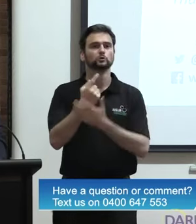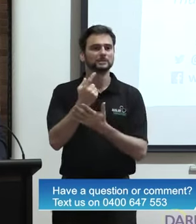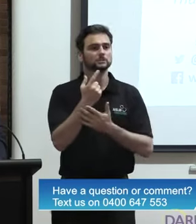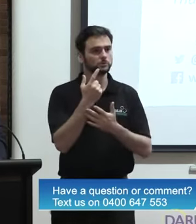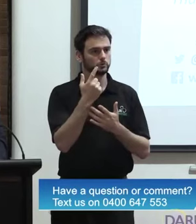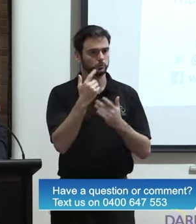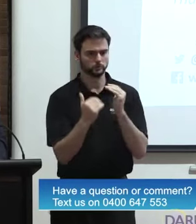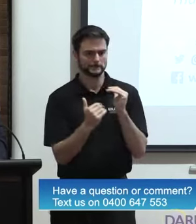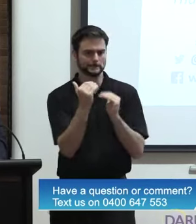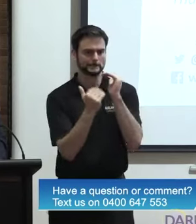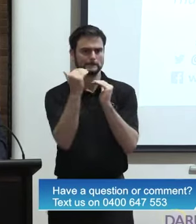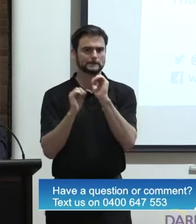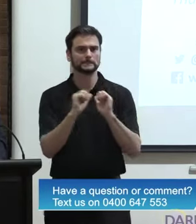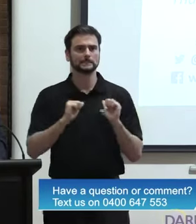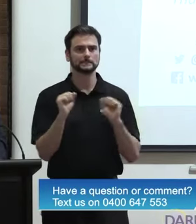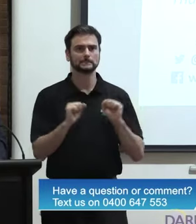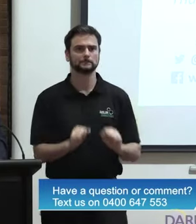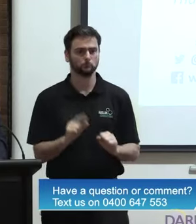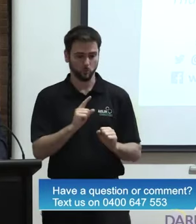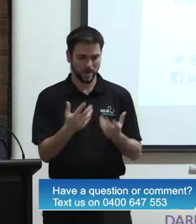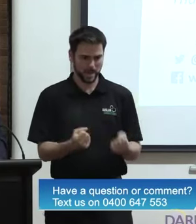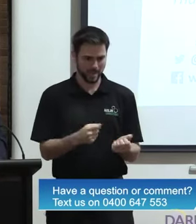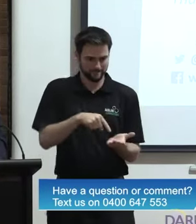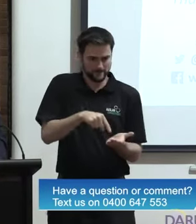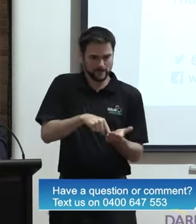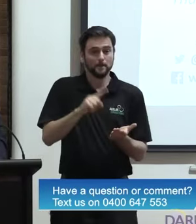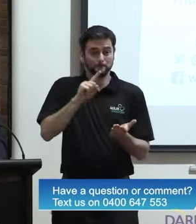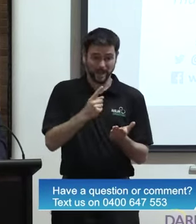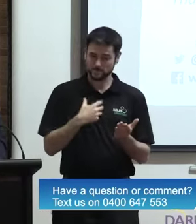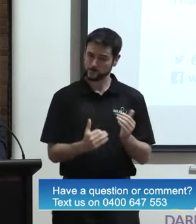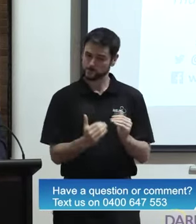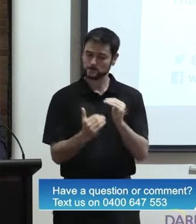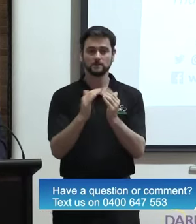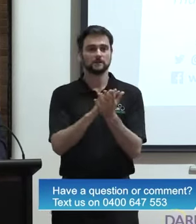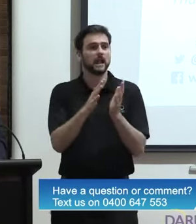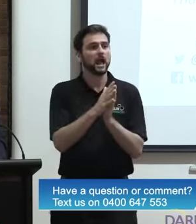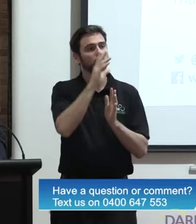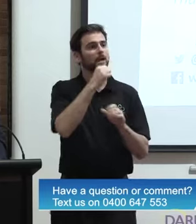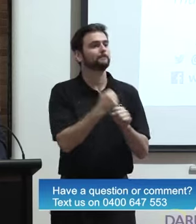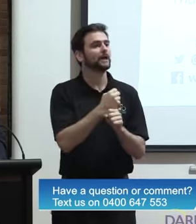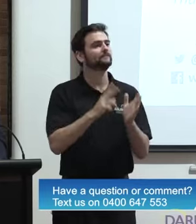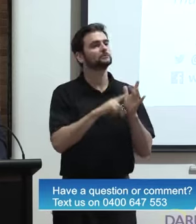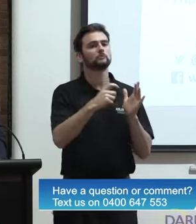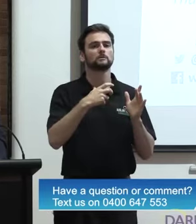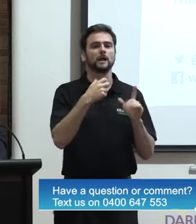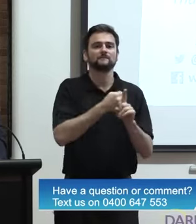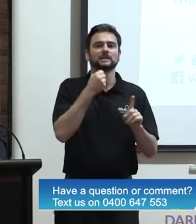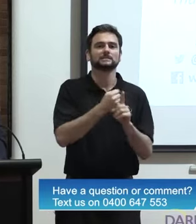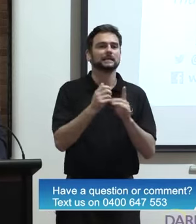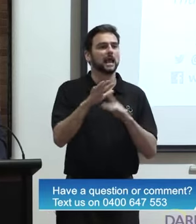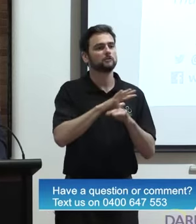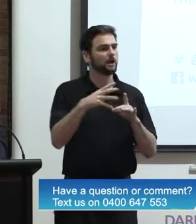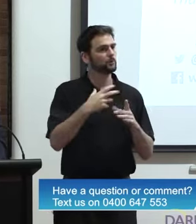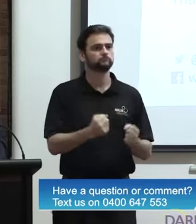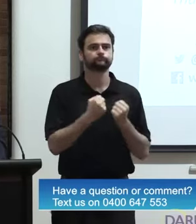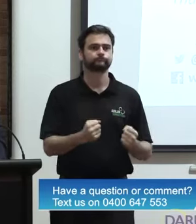on what we've got, to look at in the long term how we make the Victorian disability advocacy sector even stronger than it is. So just an